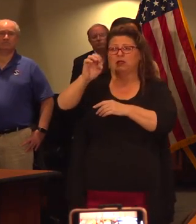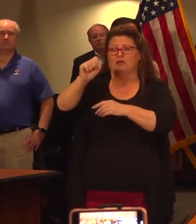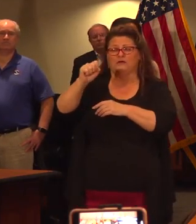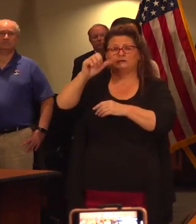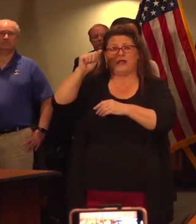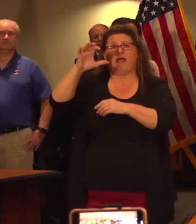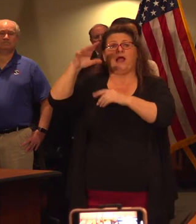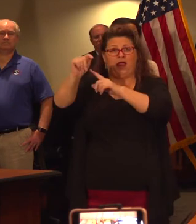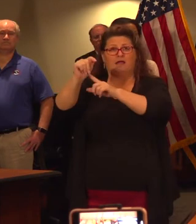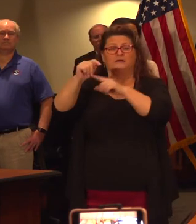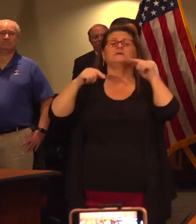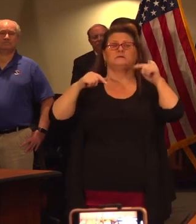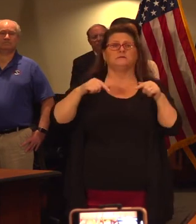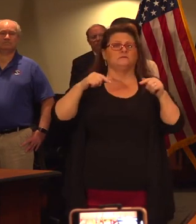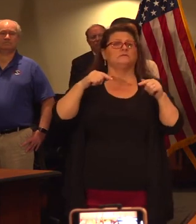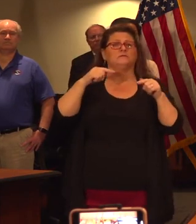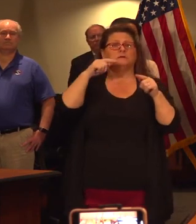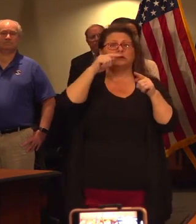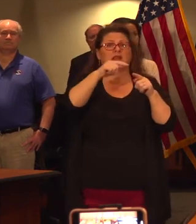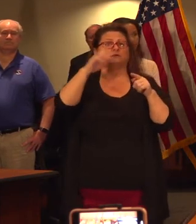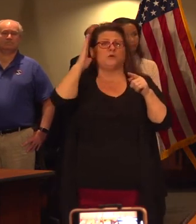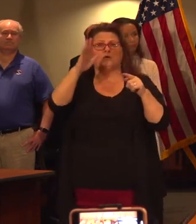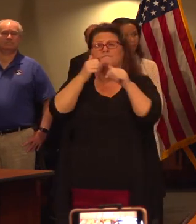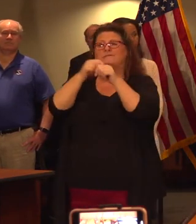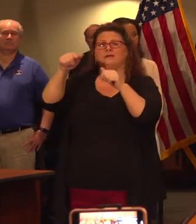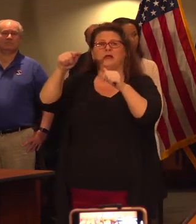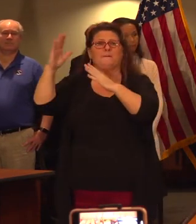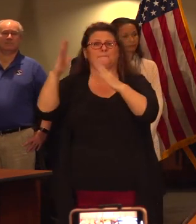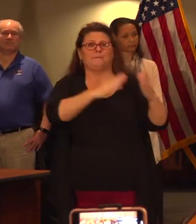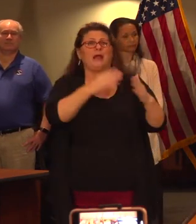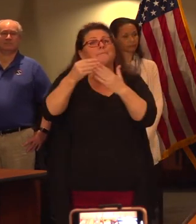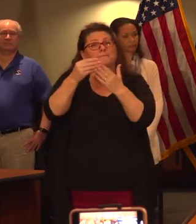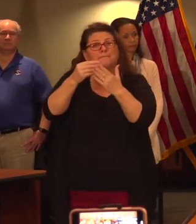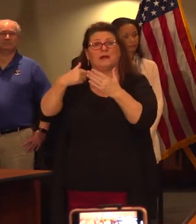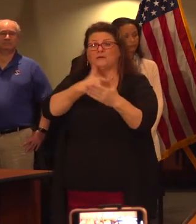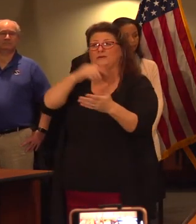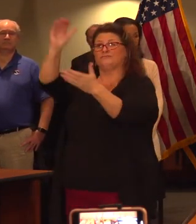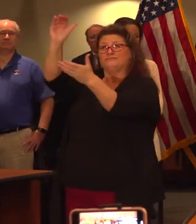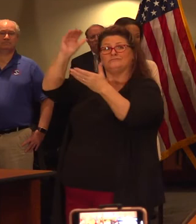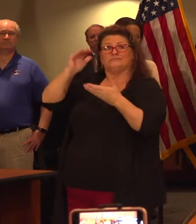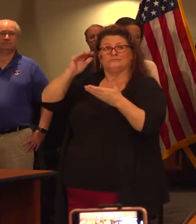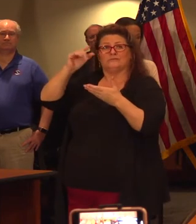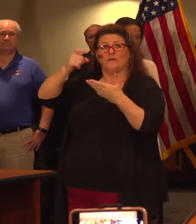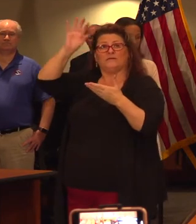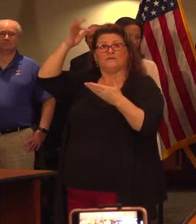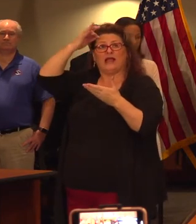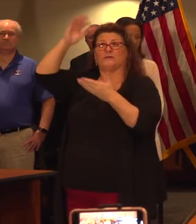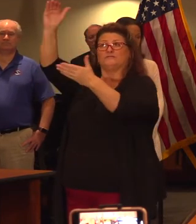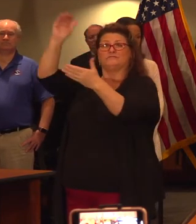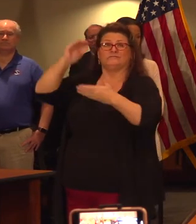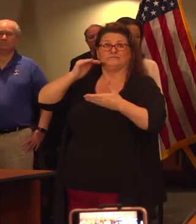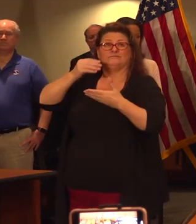South Carolina will be making plans for, and that is the money that we're receiving from the federal